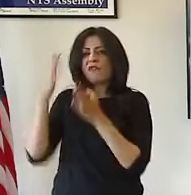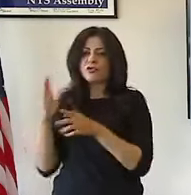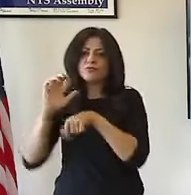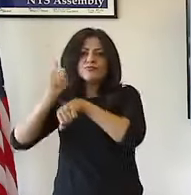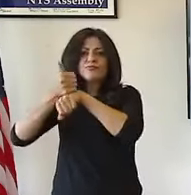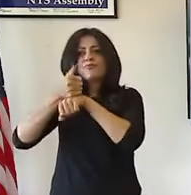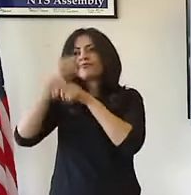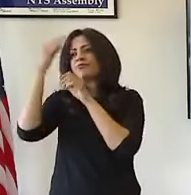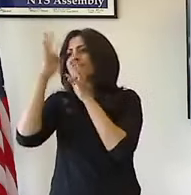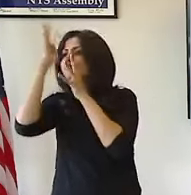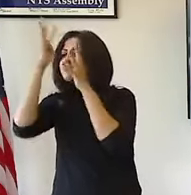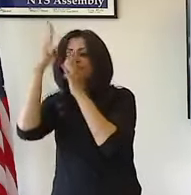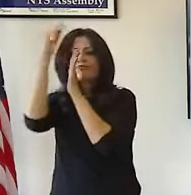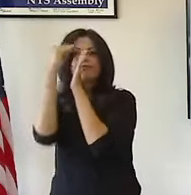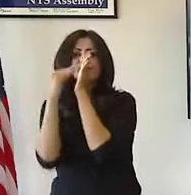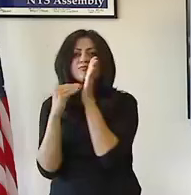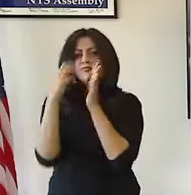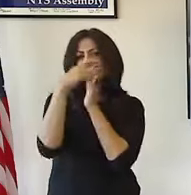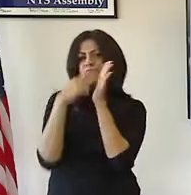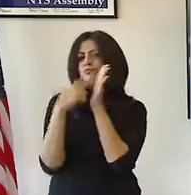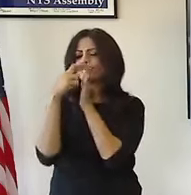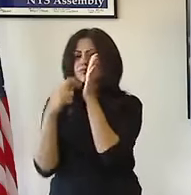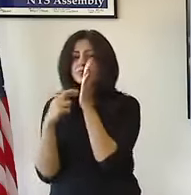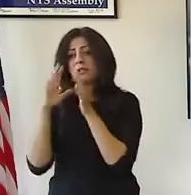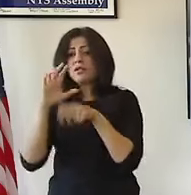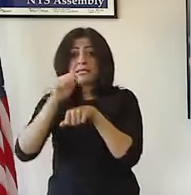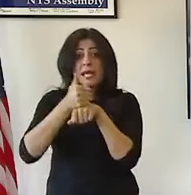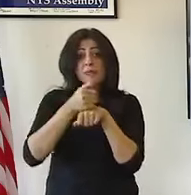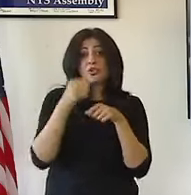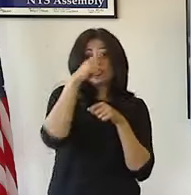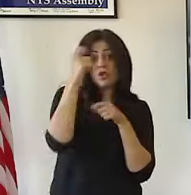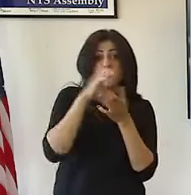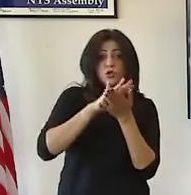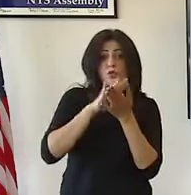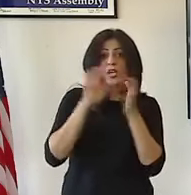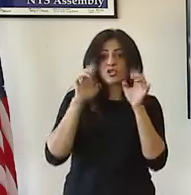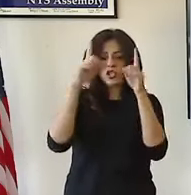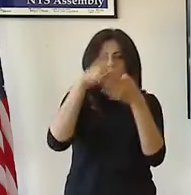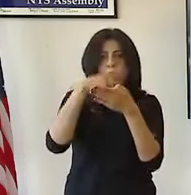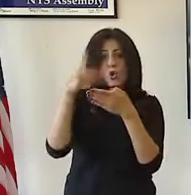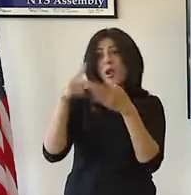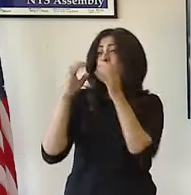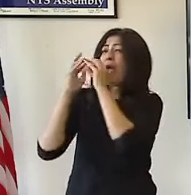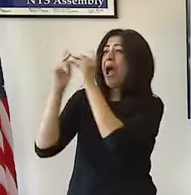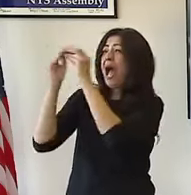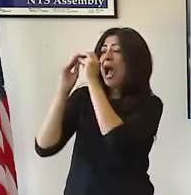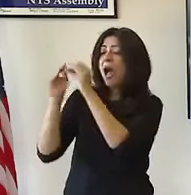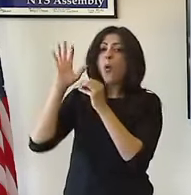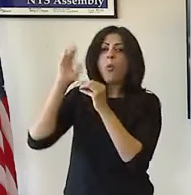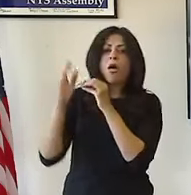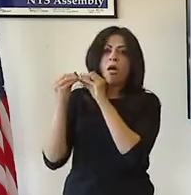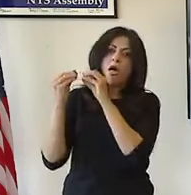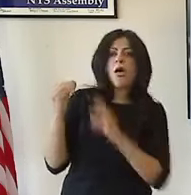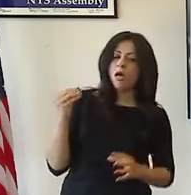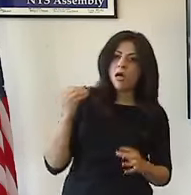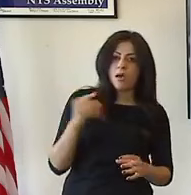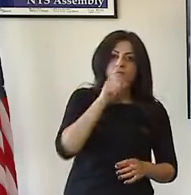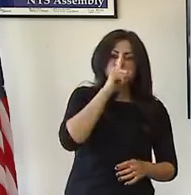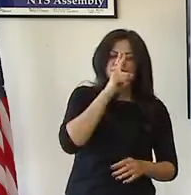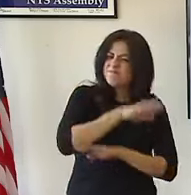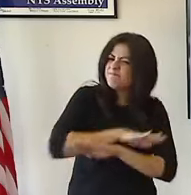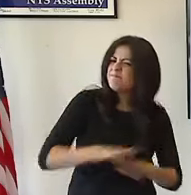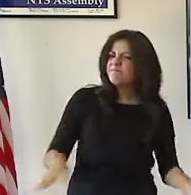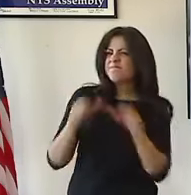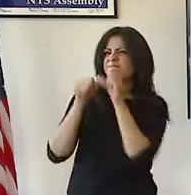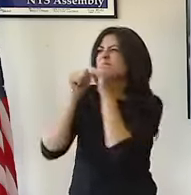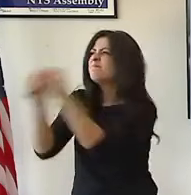necessary to establish summer school education programs, and we will not stop. Now, 2 days ago, the governor's office advised